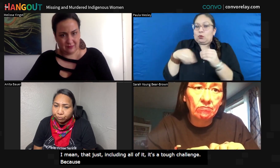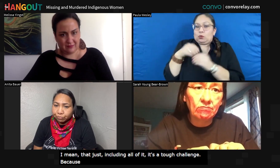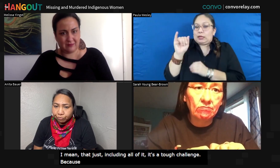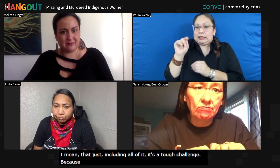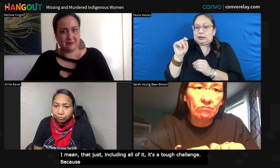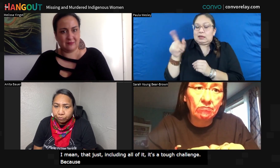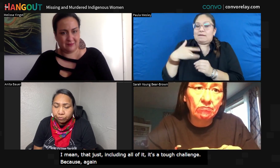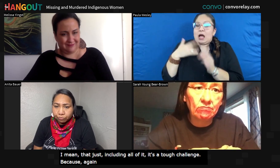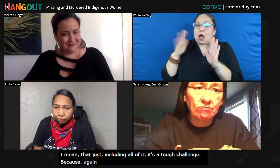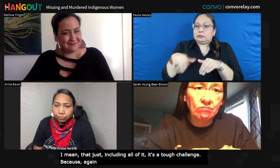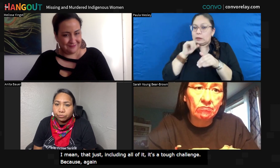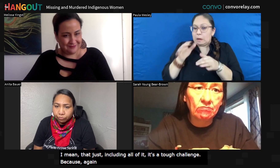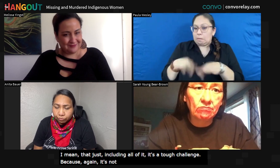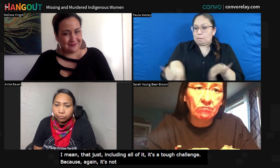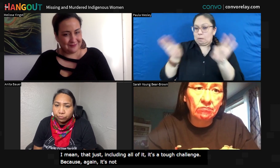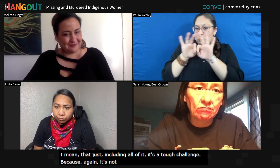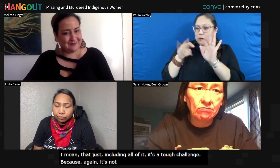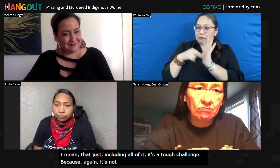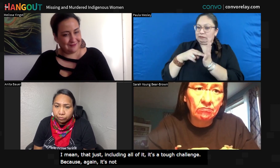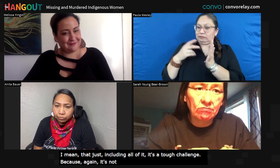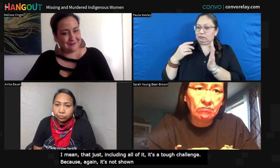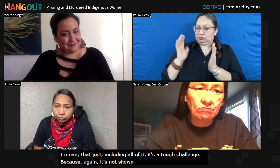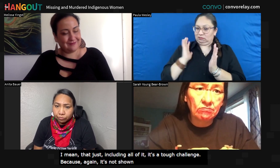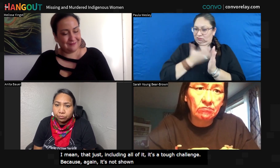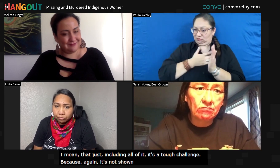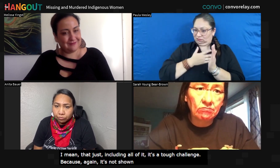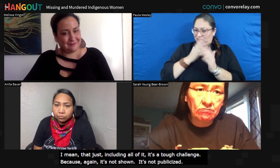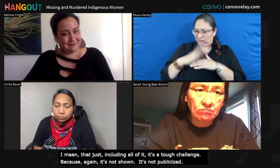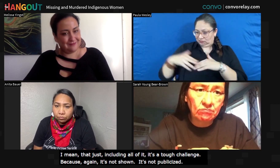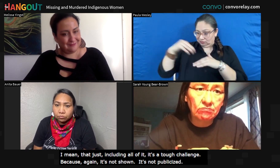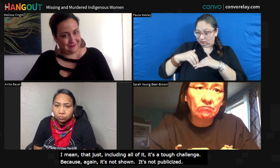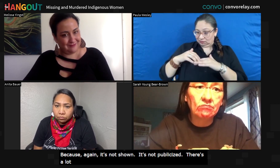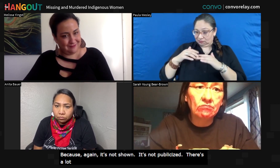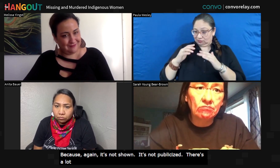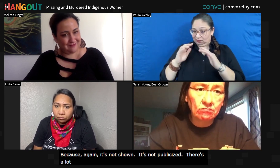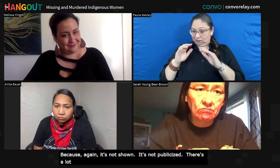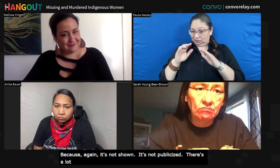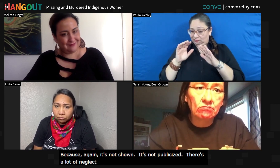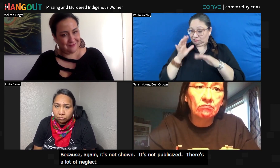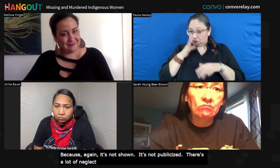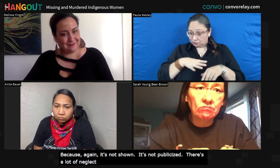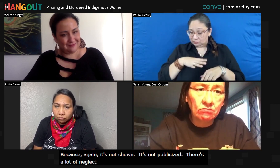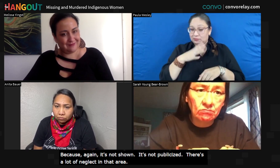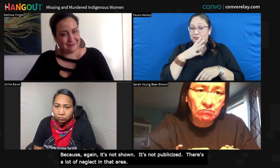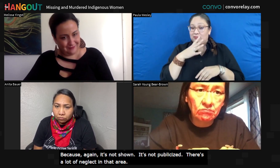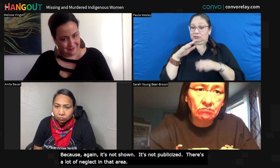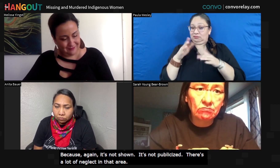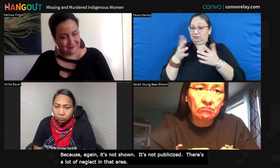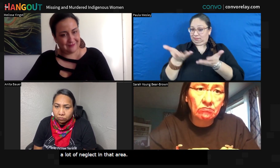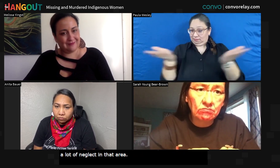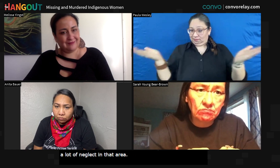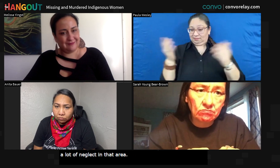publicized. There's a lot of neglect in that area just because we're not looked at as important. Perhaps Indigenous